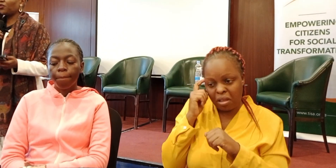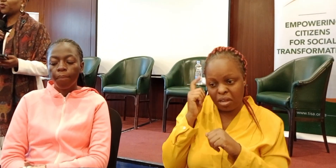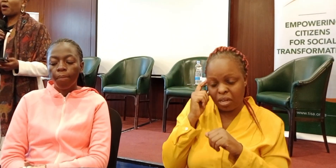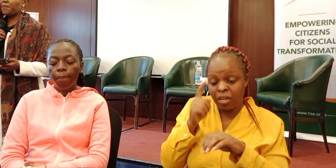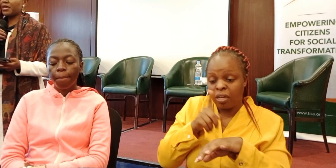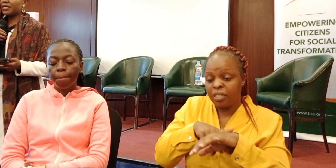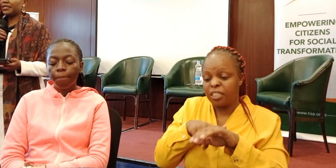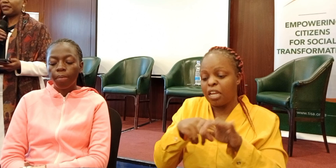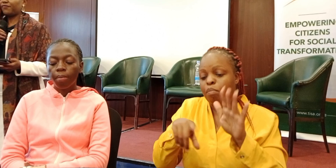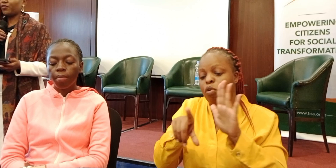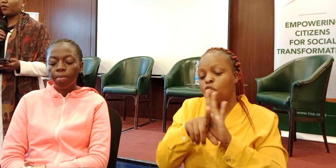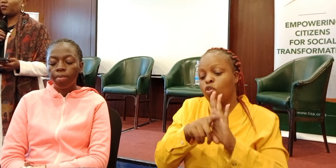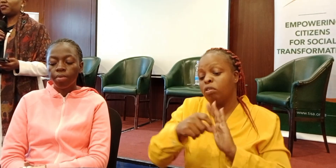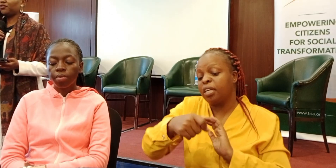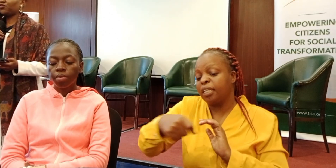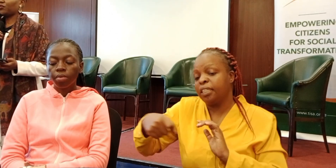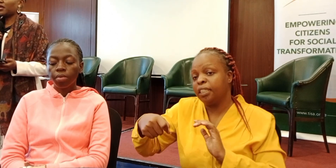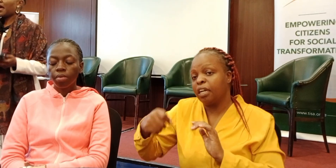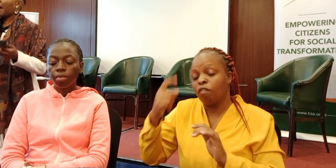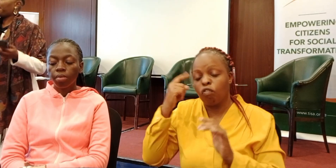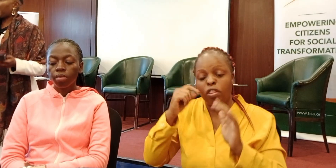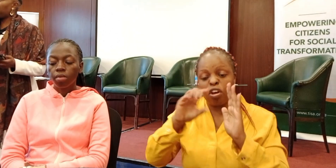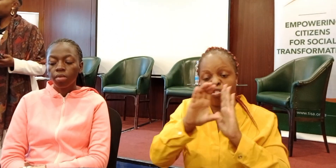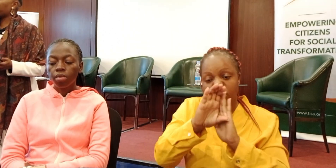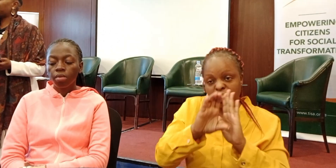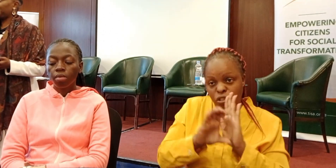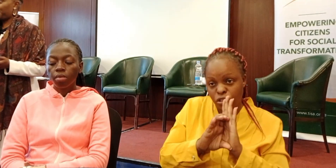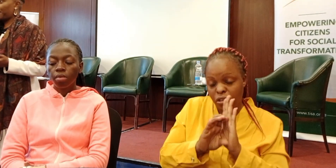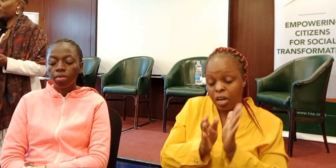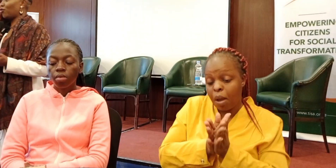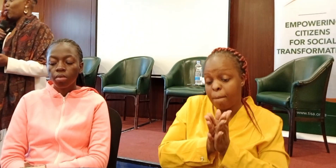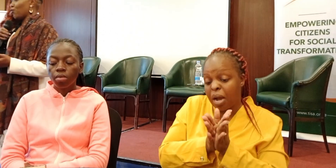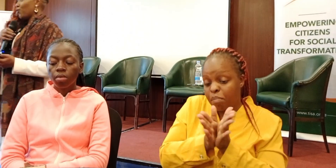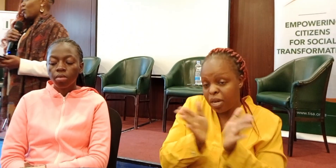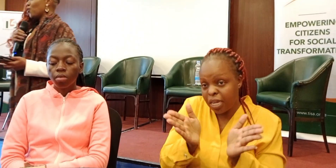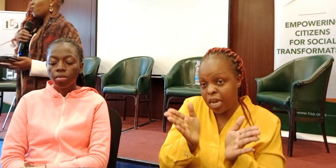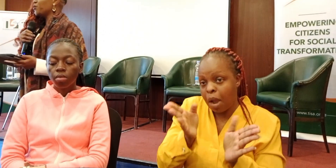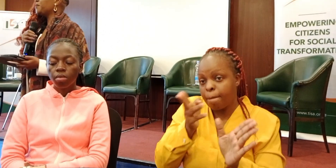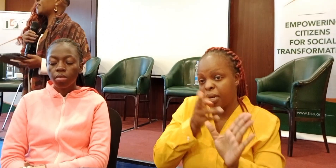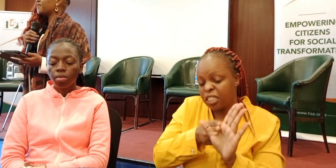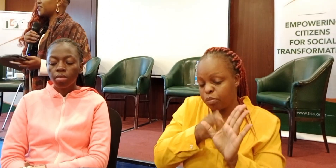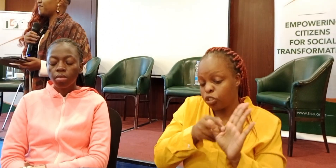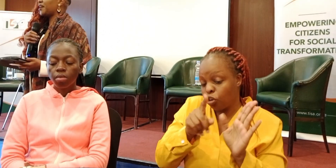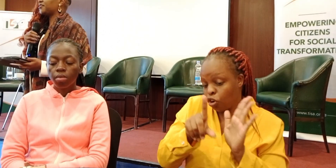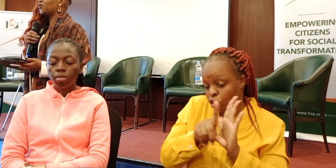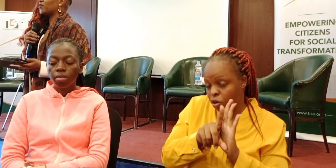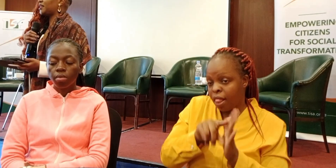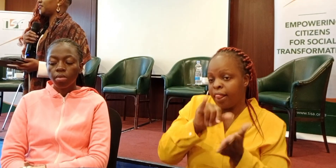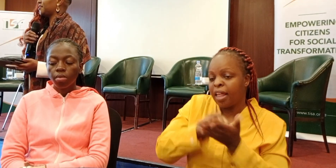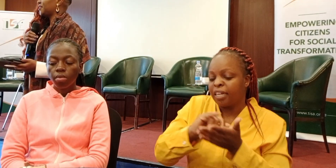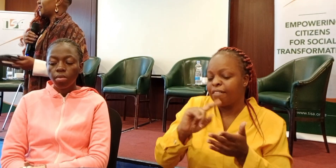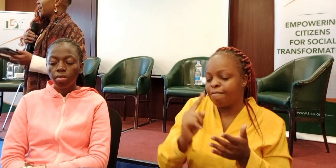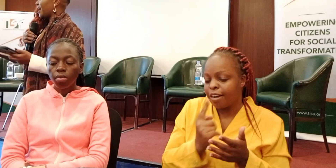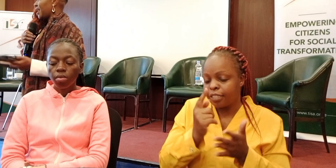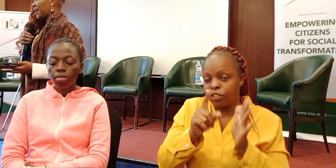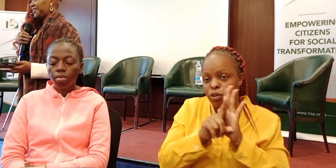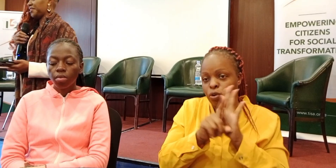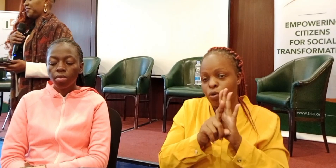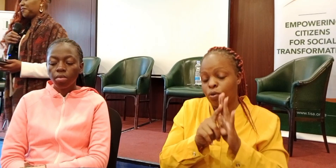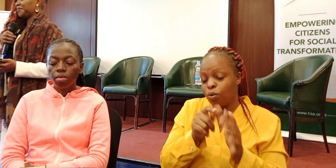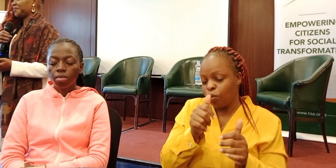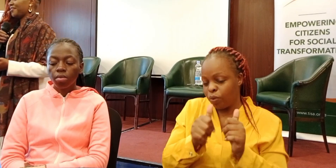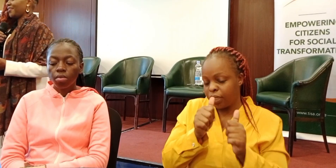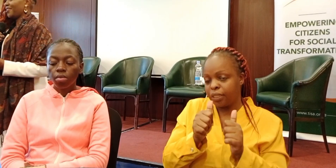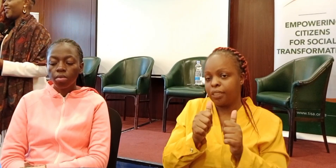when the laws were being written for the constitution, a public participation law would be the very first law that is